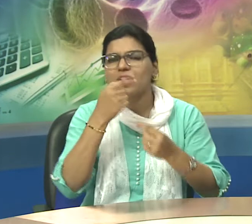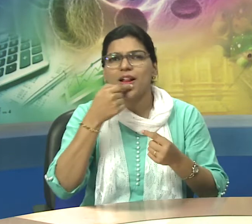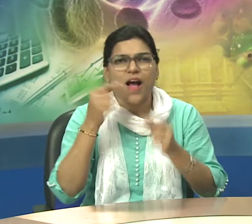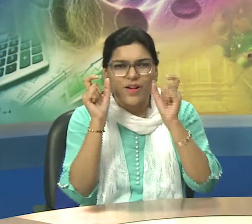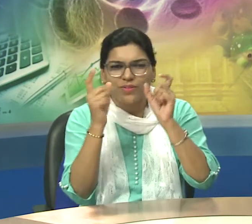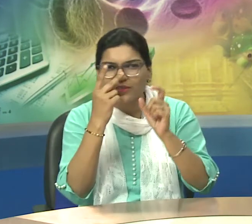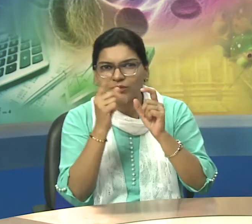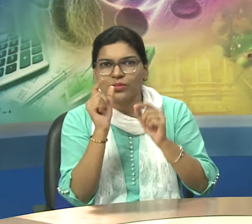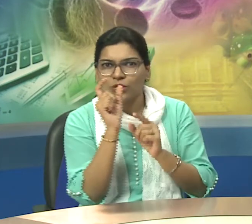Shamsuddin.